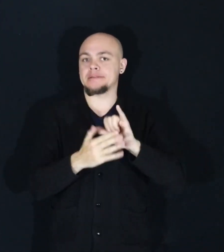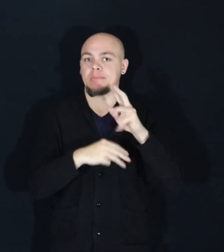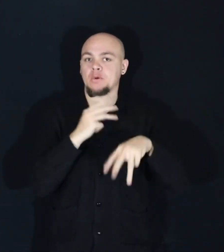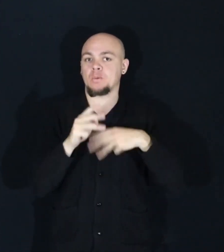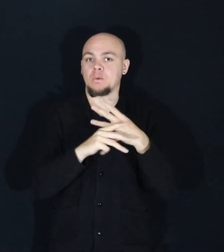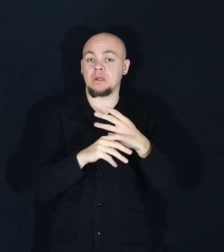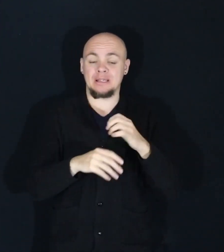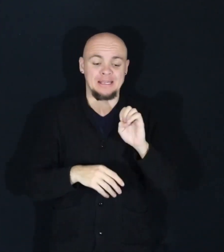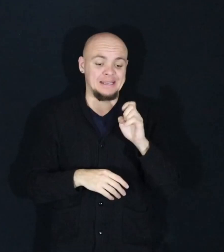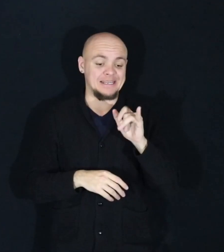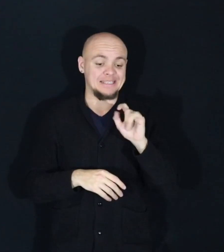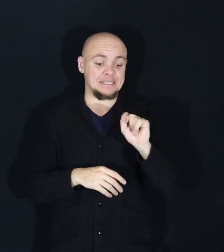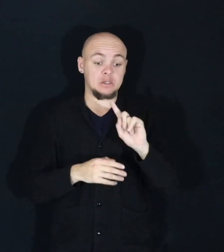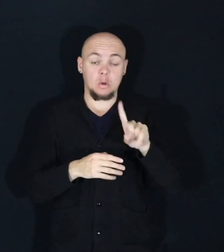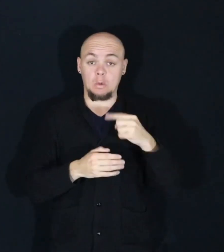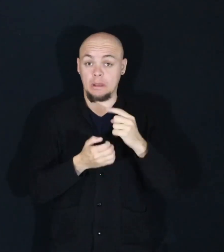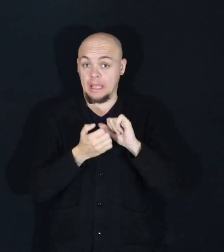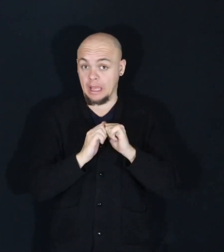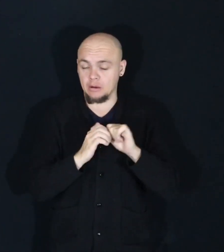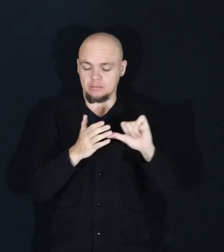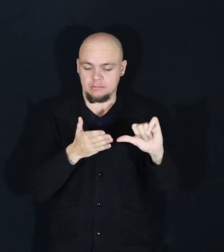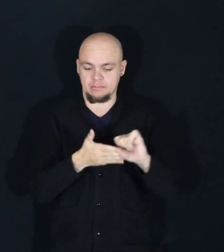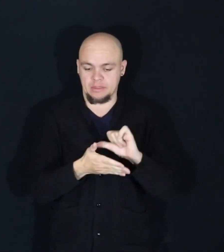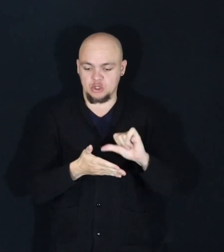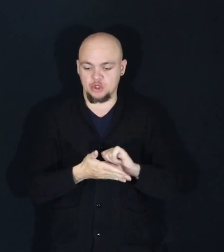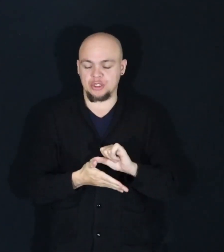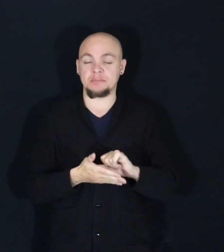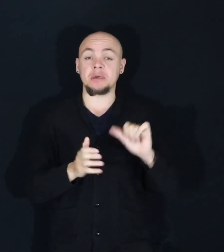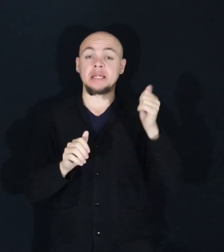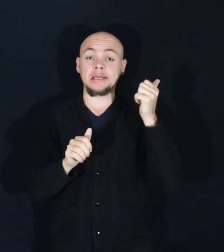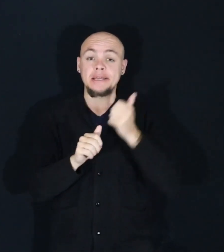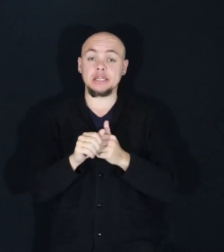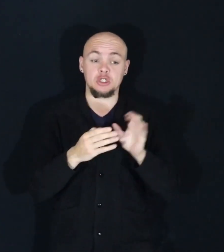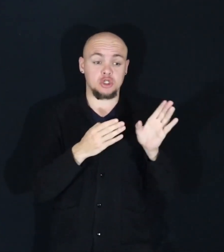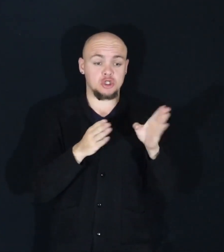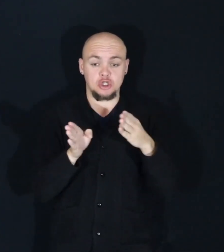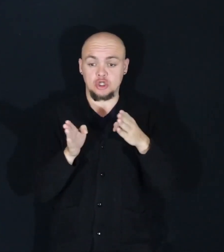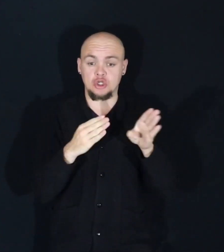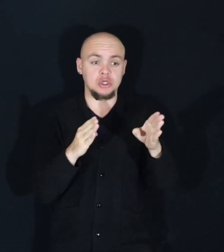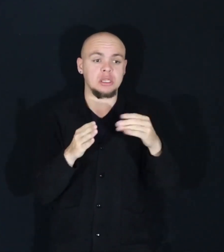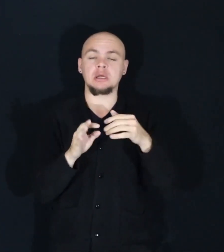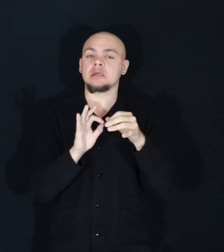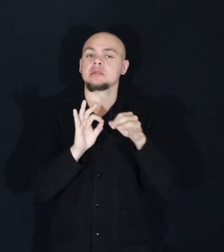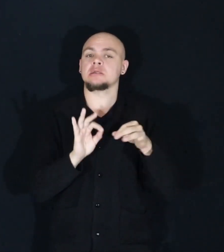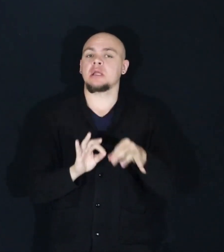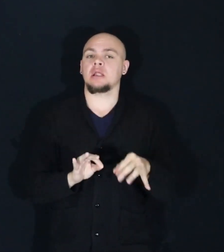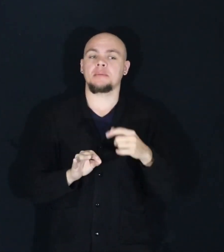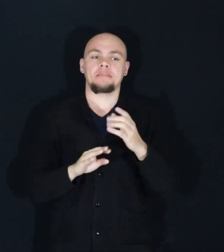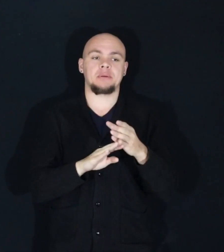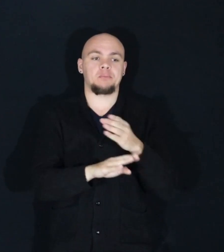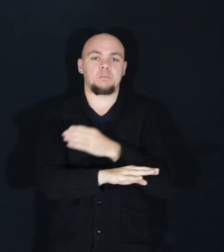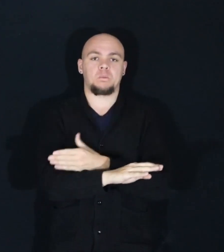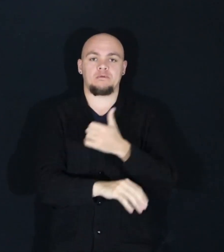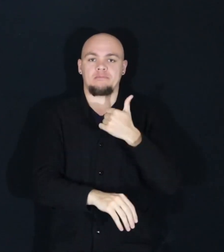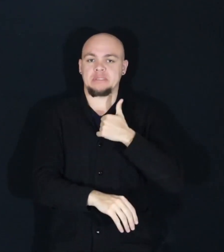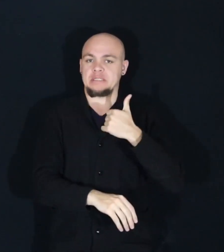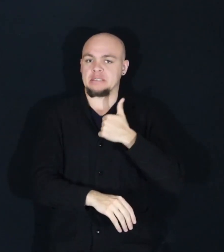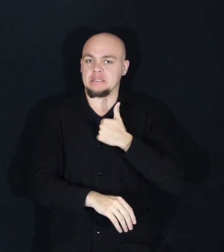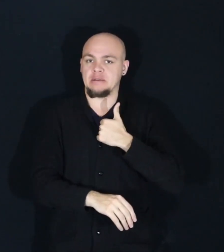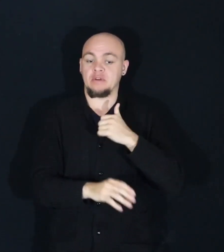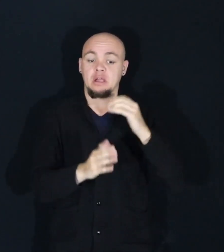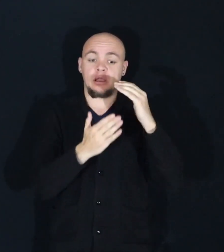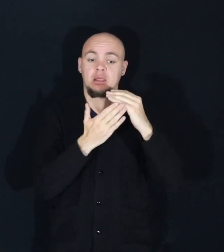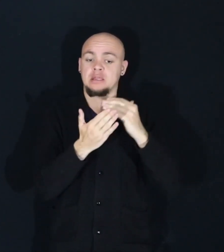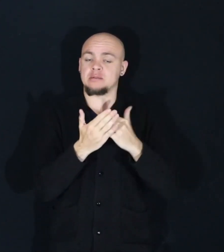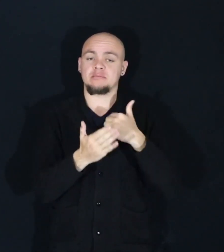through the pages. But with every turn and every new sentence, I am left with ways to better my own world, with lessons I'll